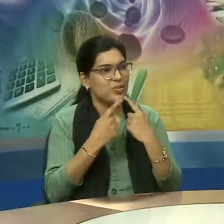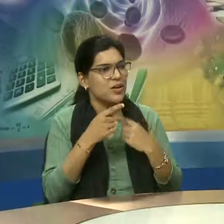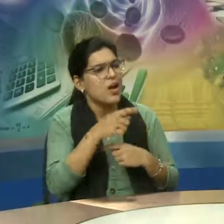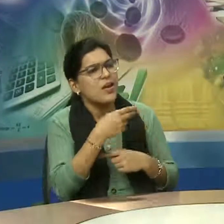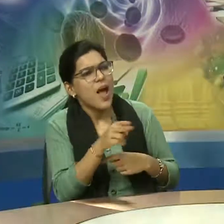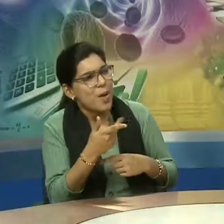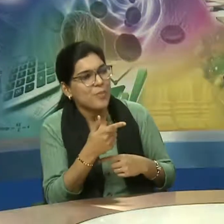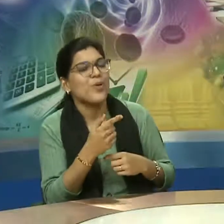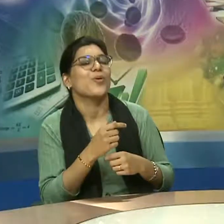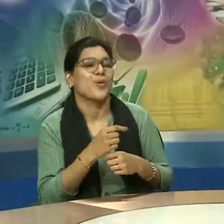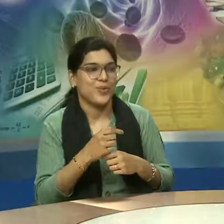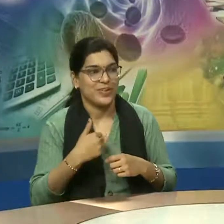that situation.